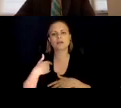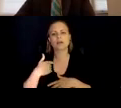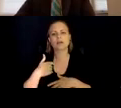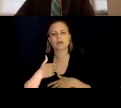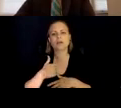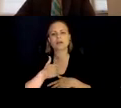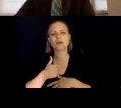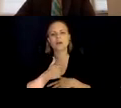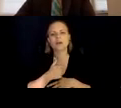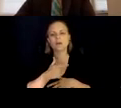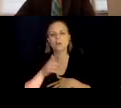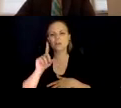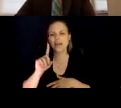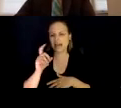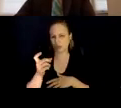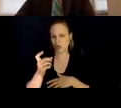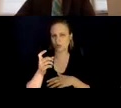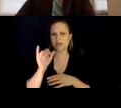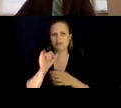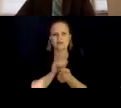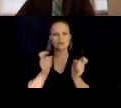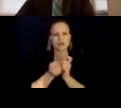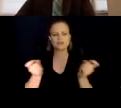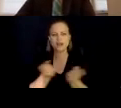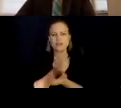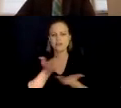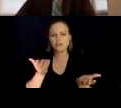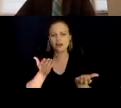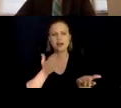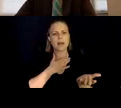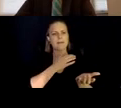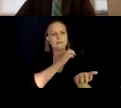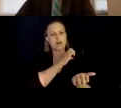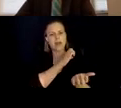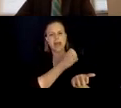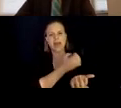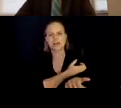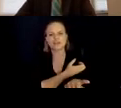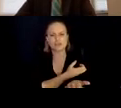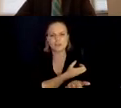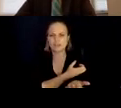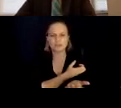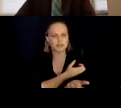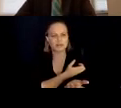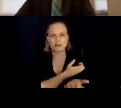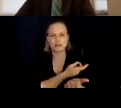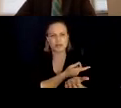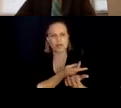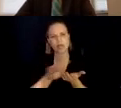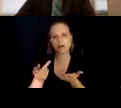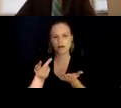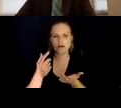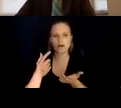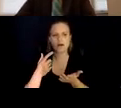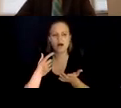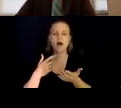everything. And my energy for the book kind of flagged. I had pretty much finished